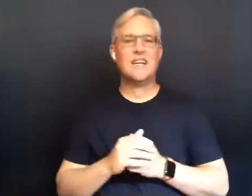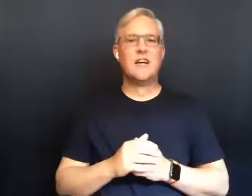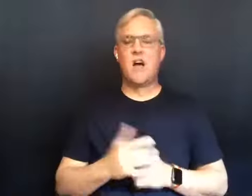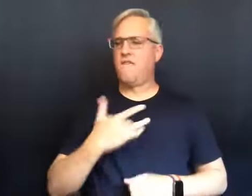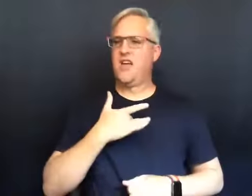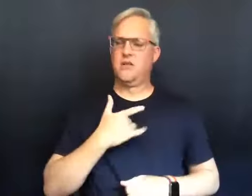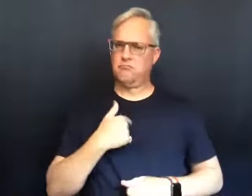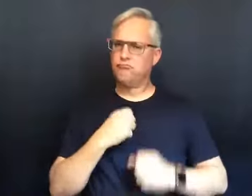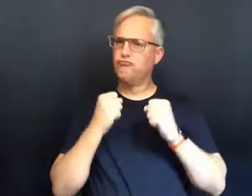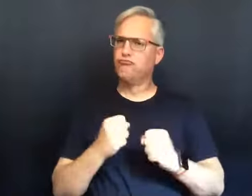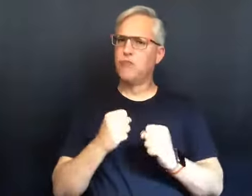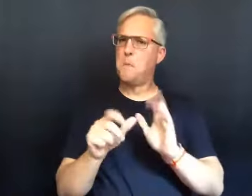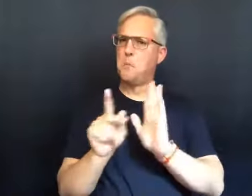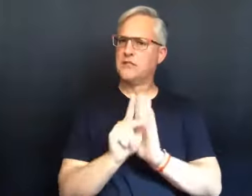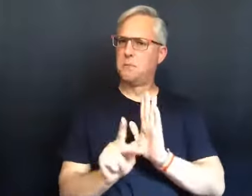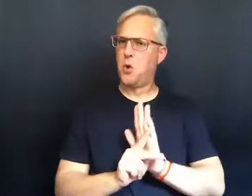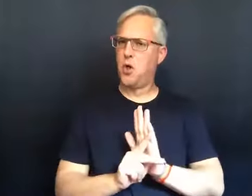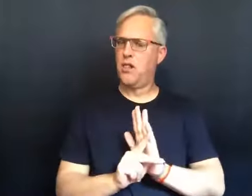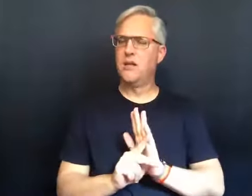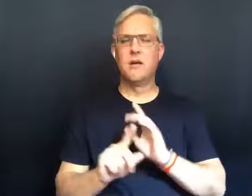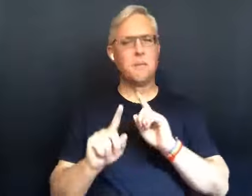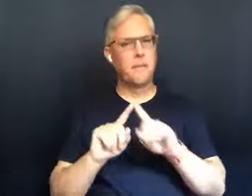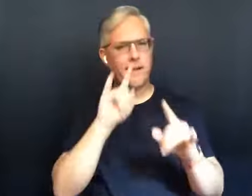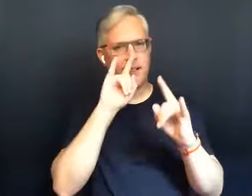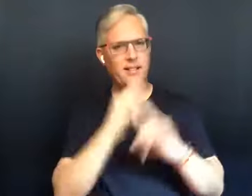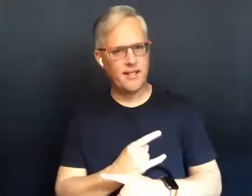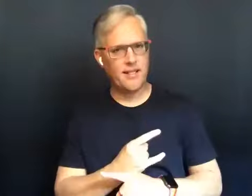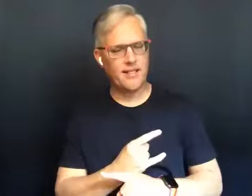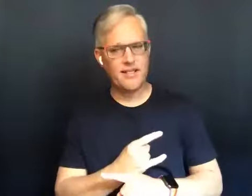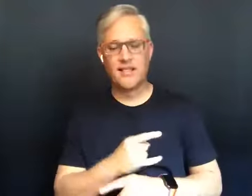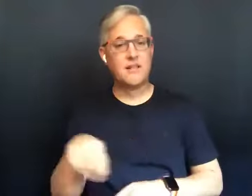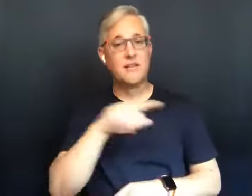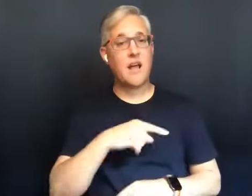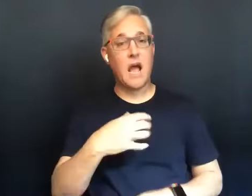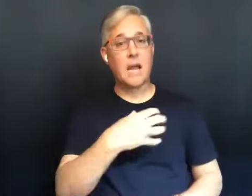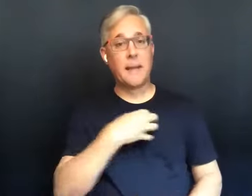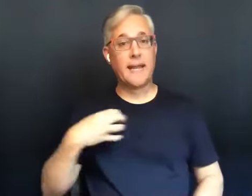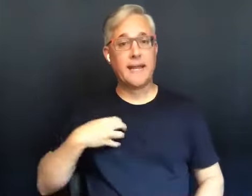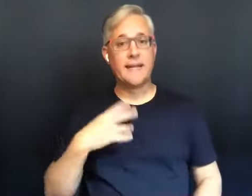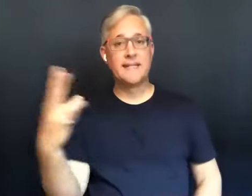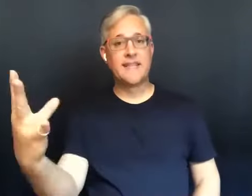make sure voice is heard. I felt I was standing solid on principles, but I was the